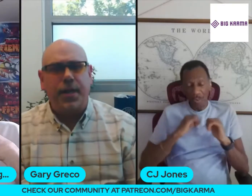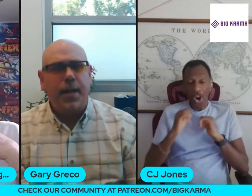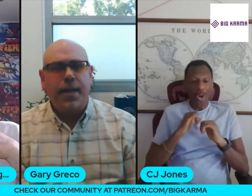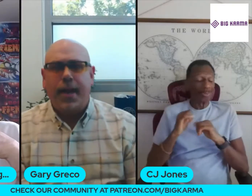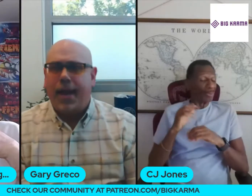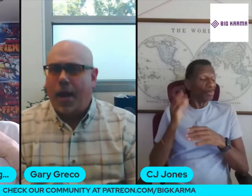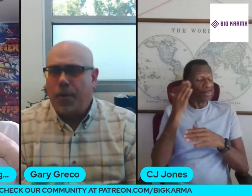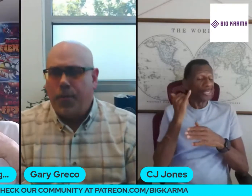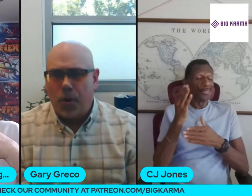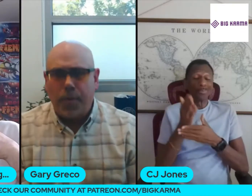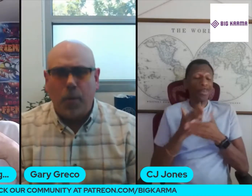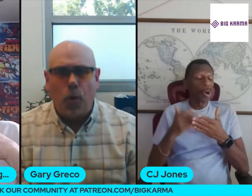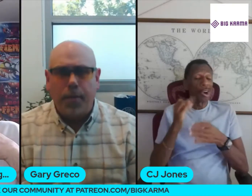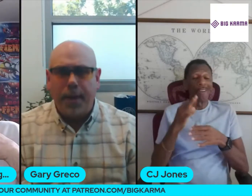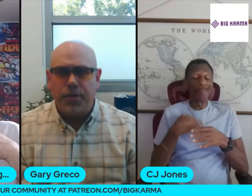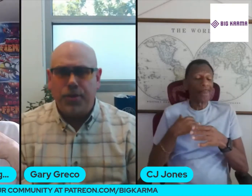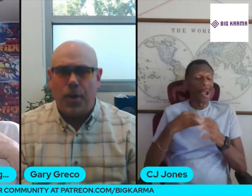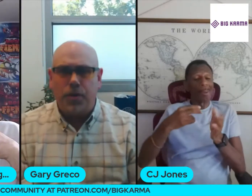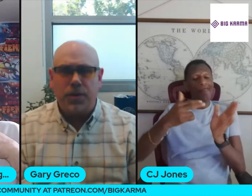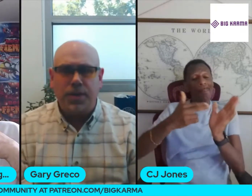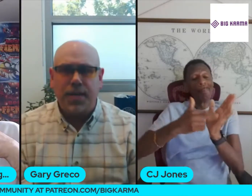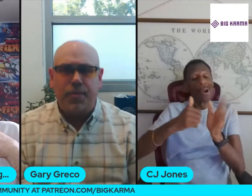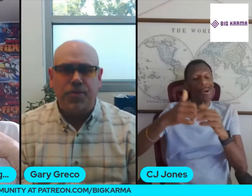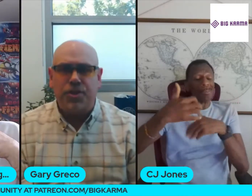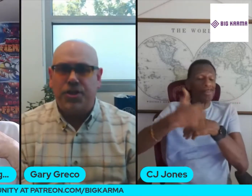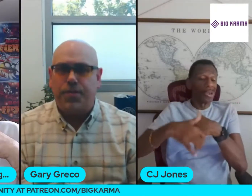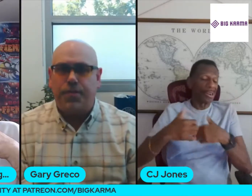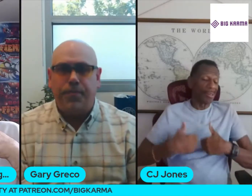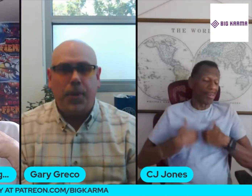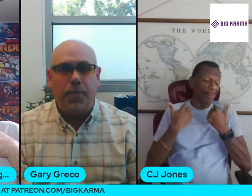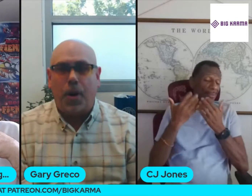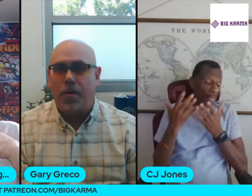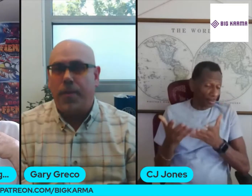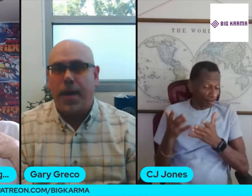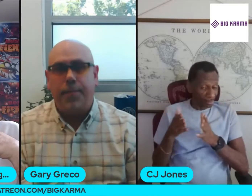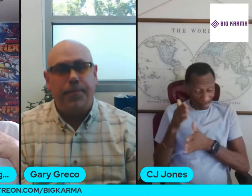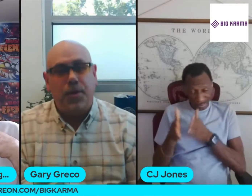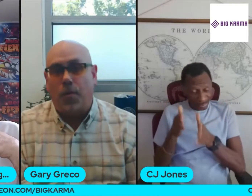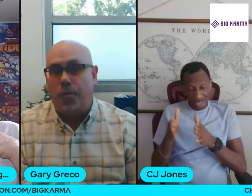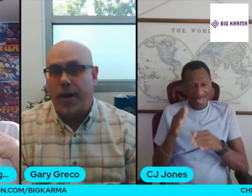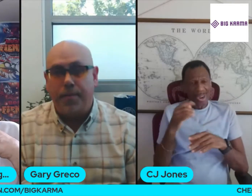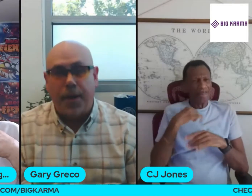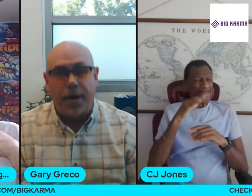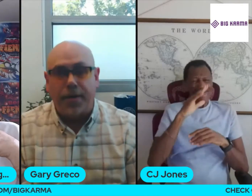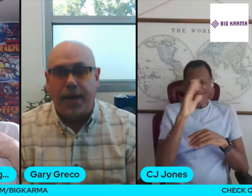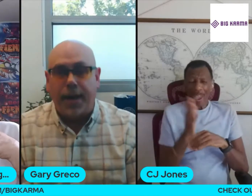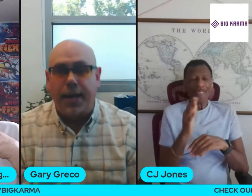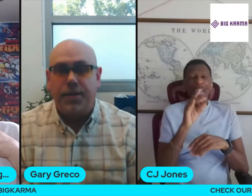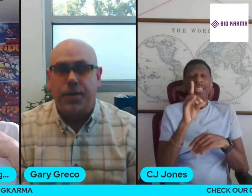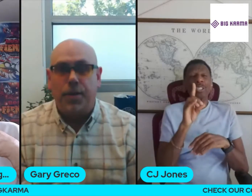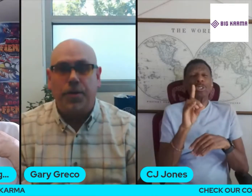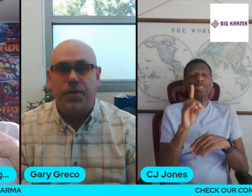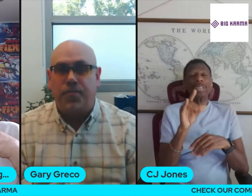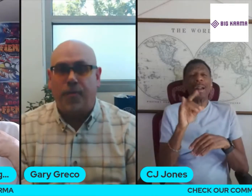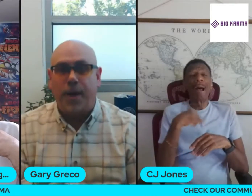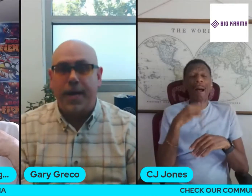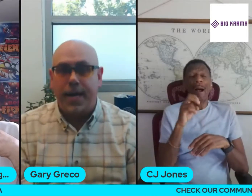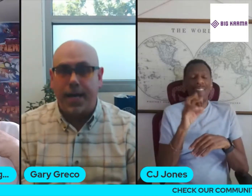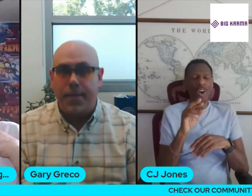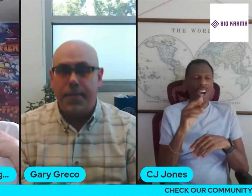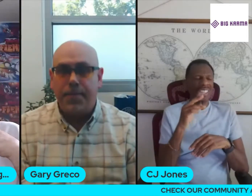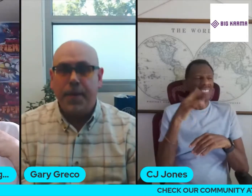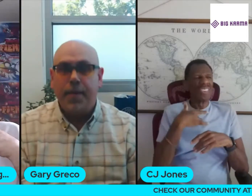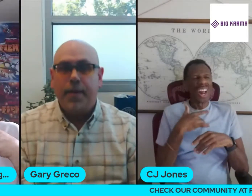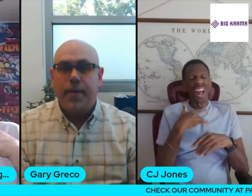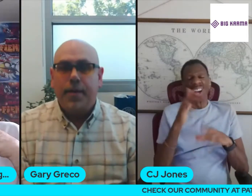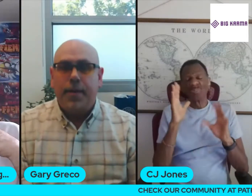communities. And I would book my one-man shows because that was just part of my bread and butter that I had to earn for my